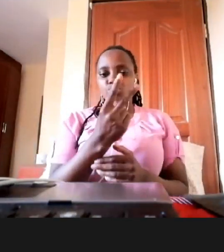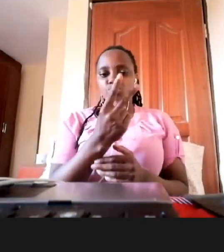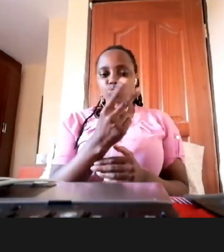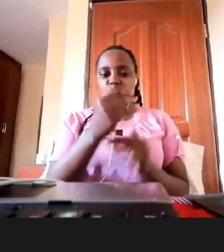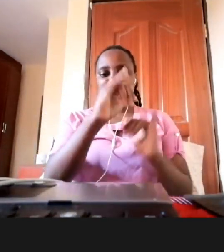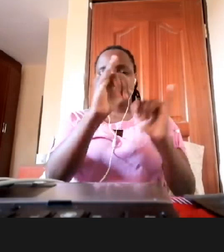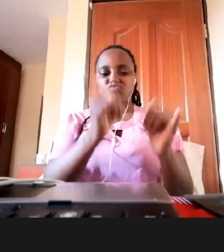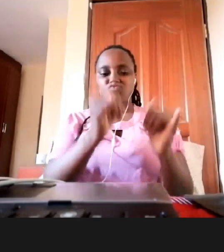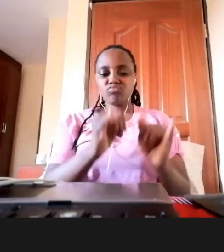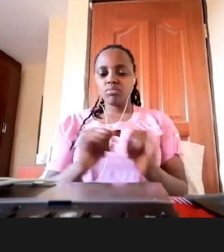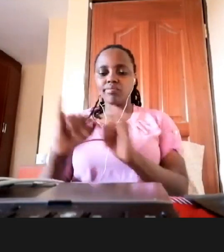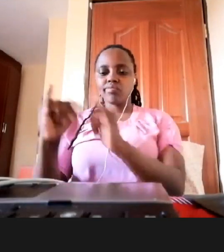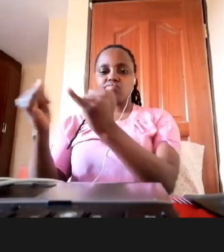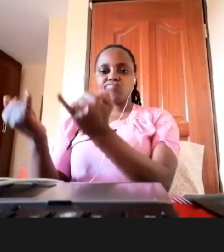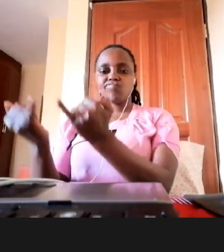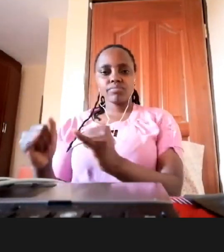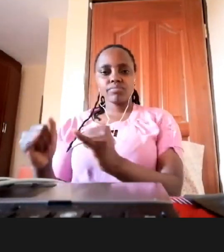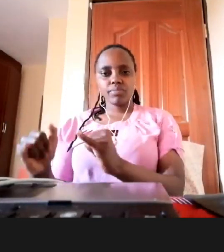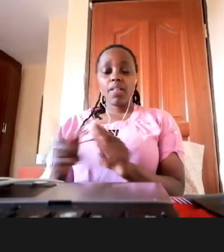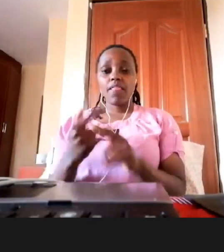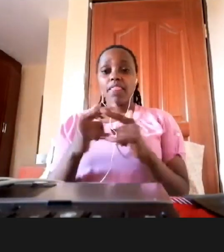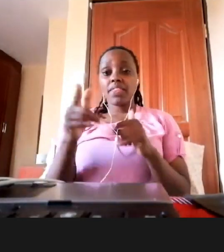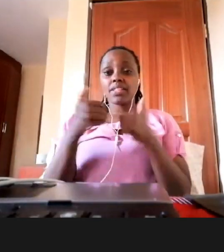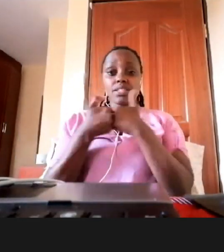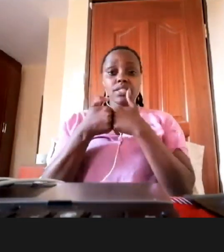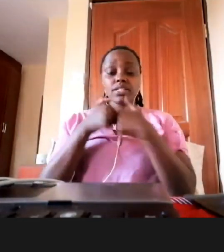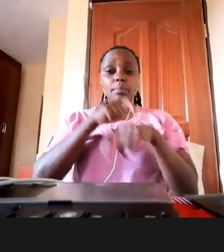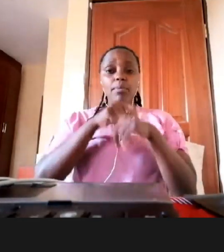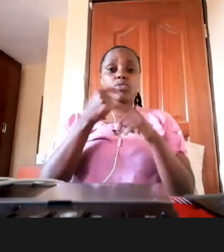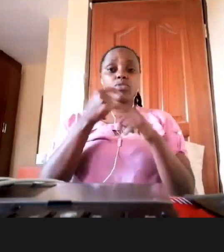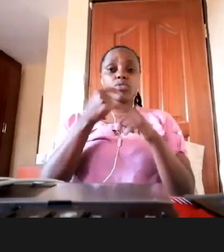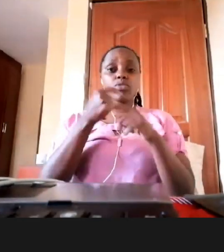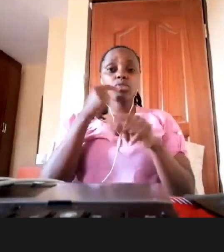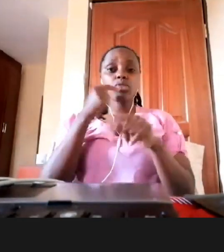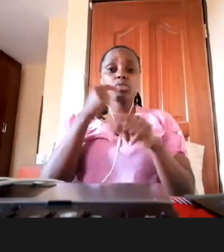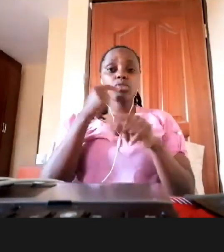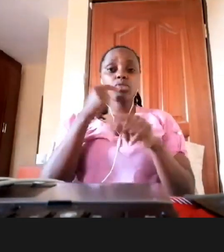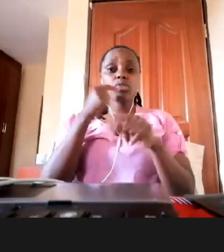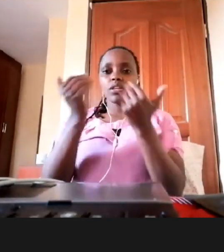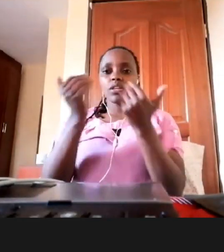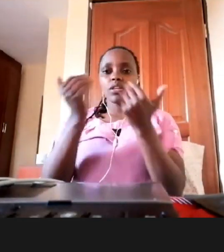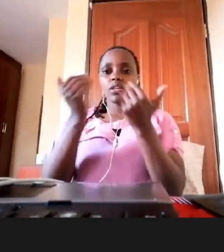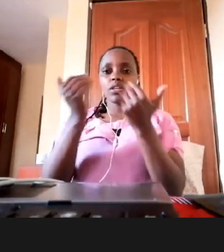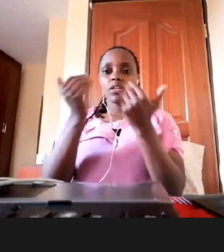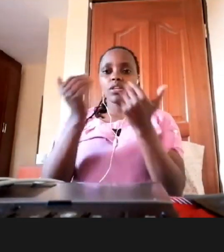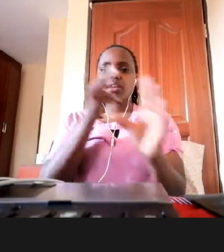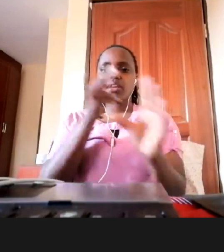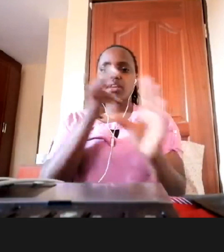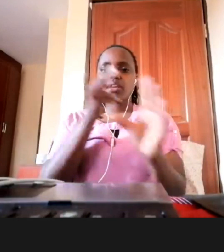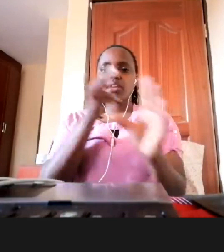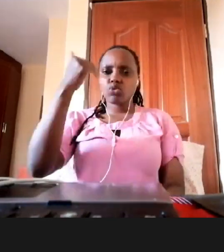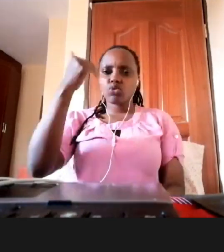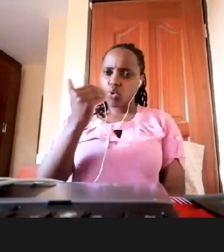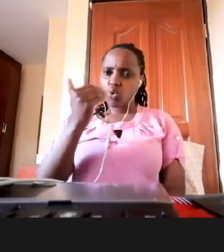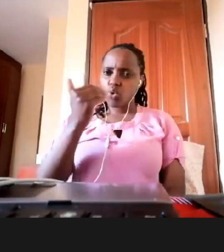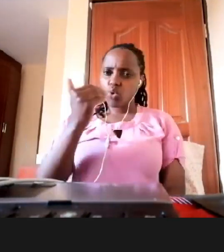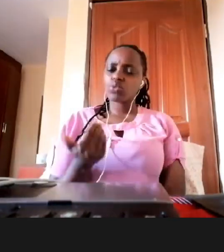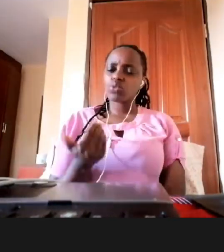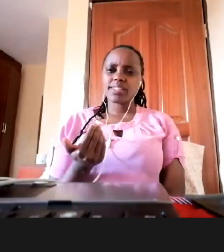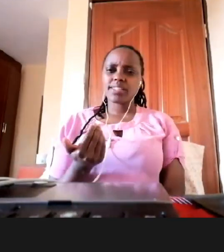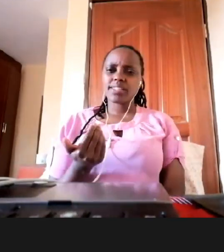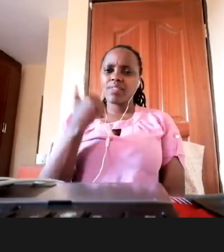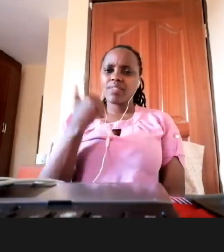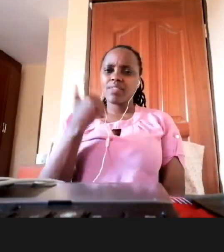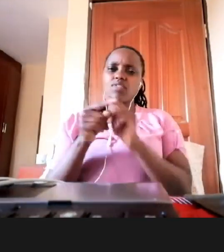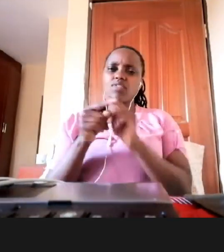other challenge. So we need to, when we talk about child participation, I'm always wary, and my colleagues on the platform